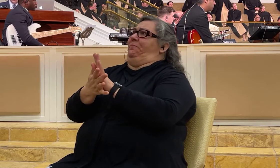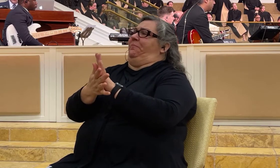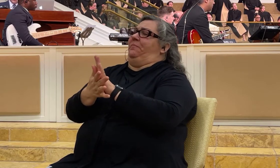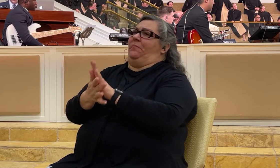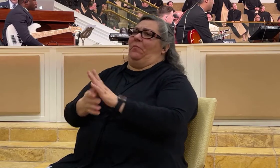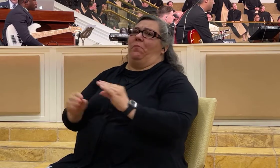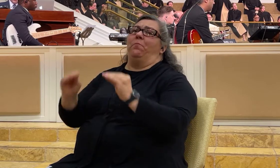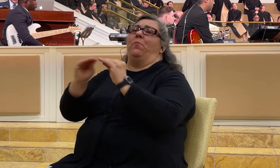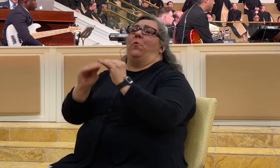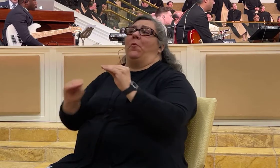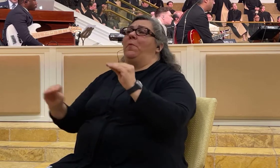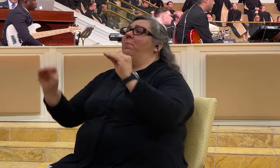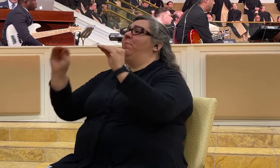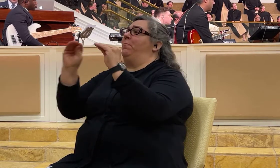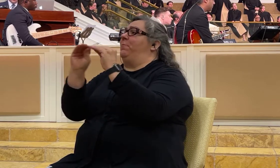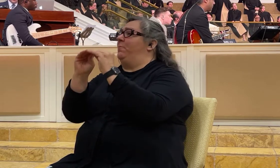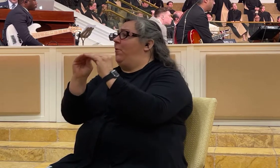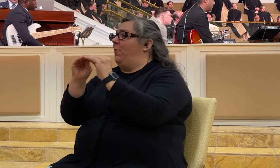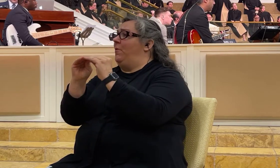increasingly